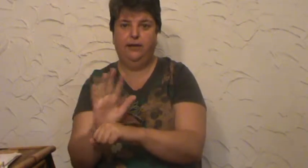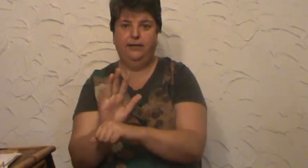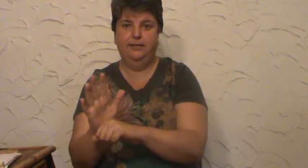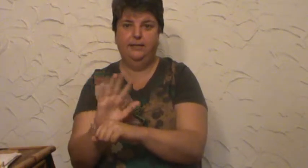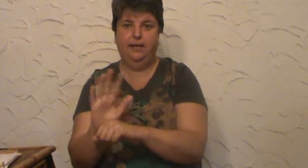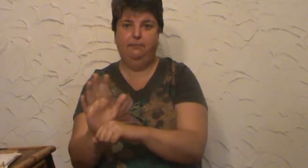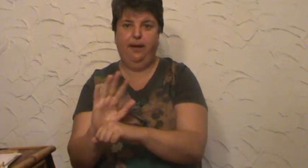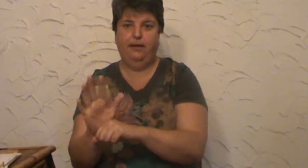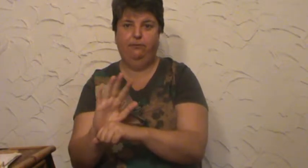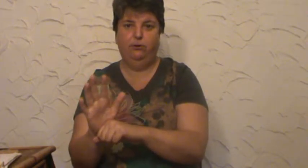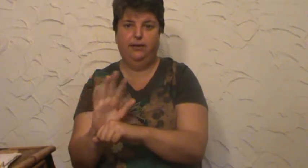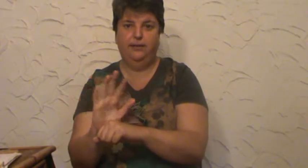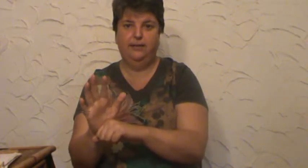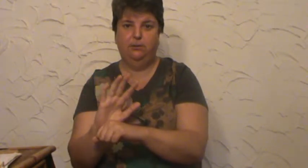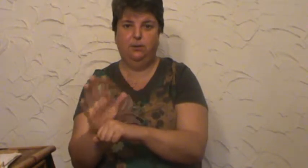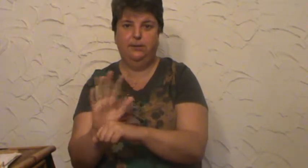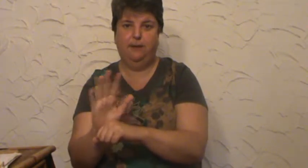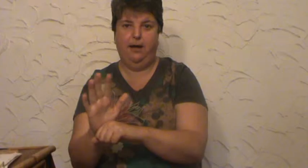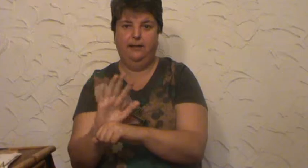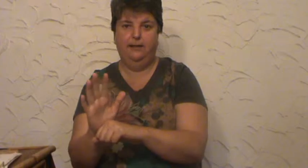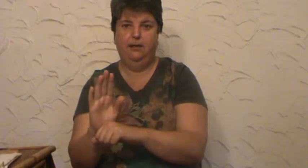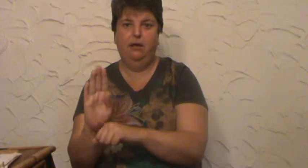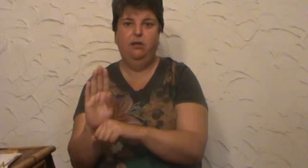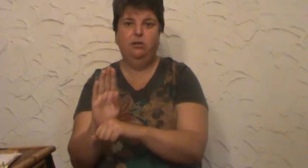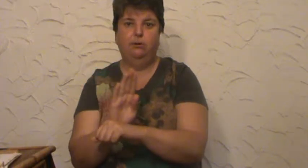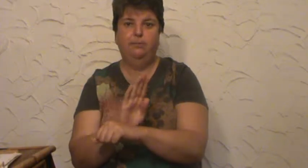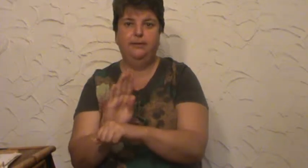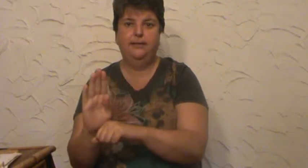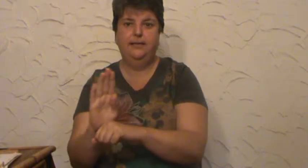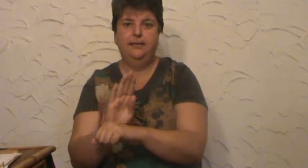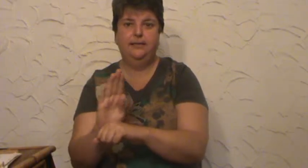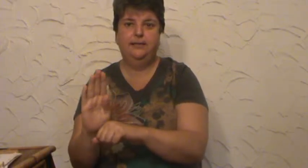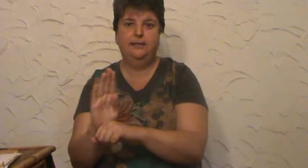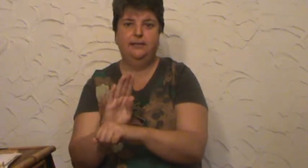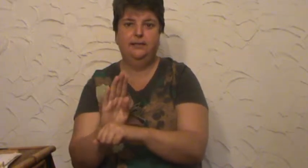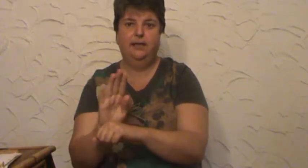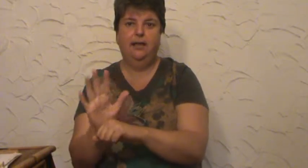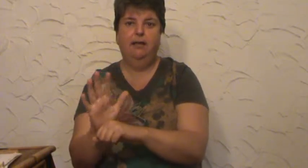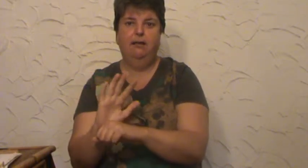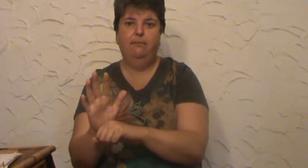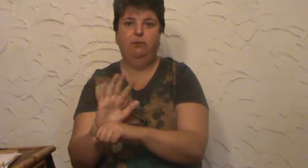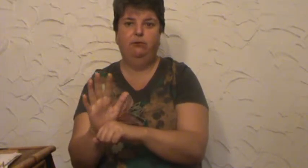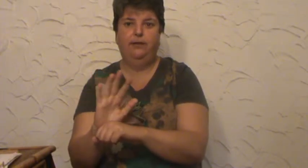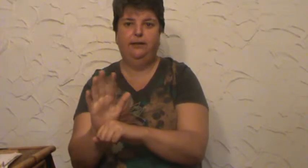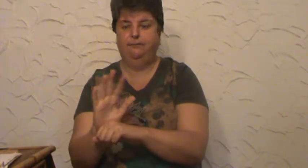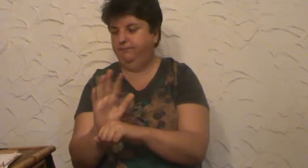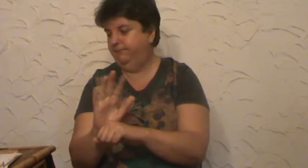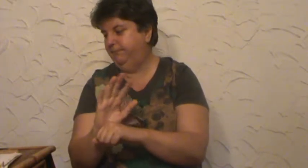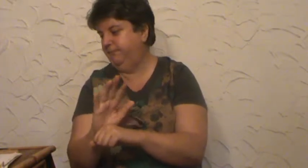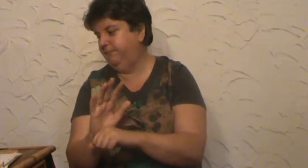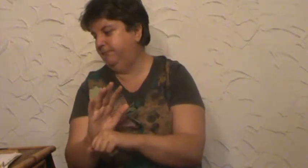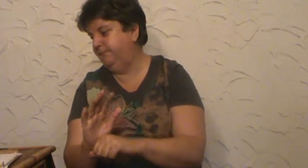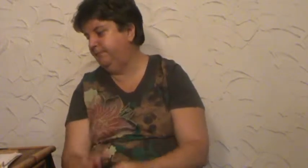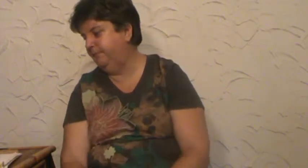this. It's kind of back and forth like this in one spot. So business, movie.